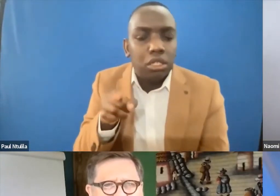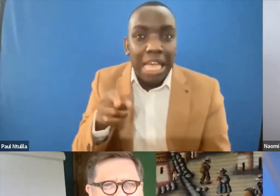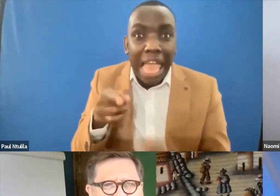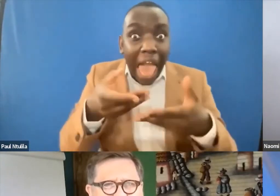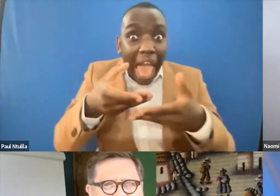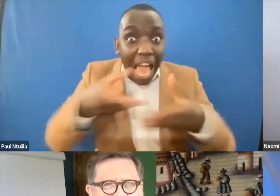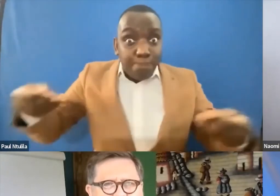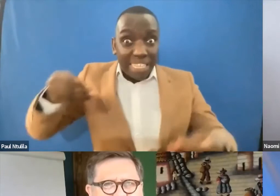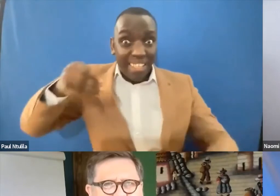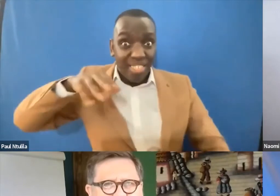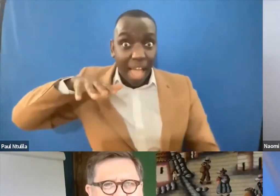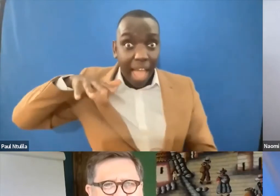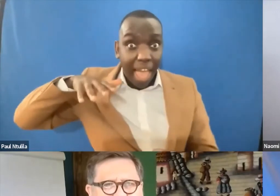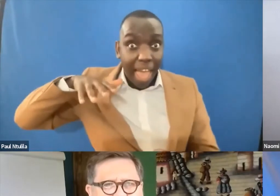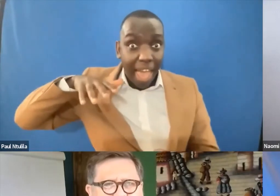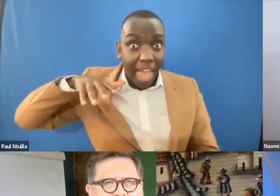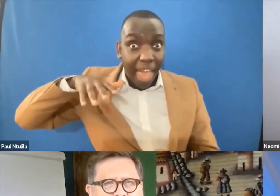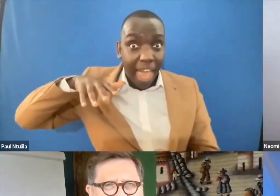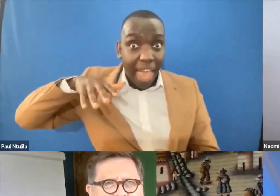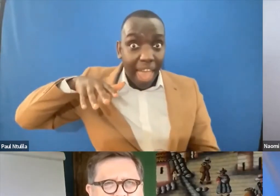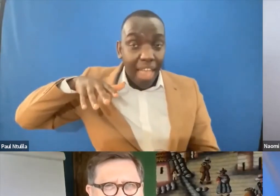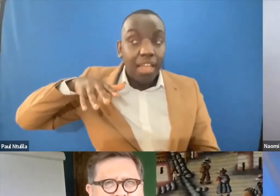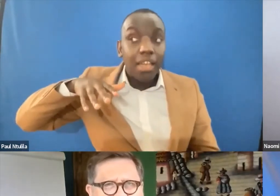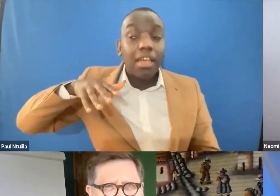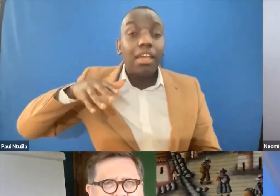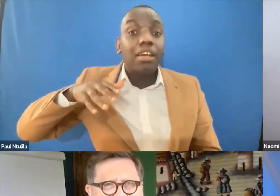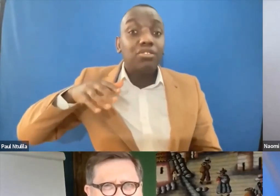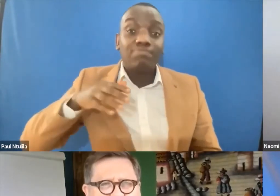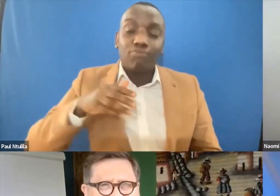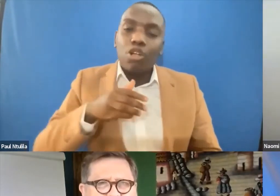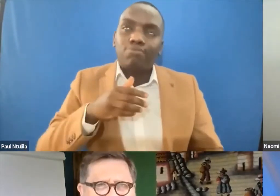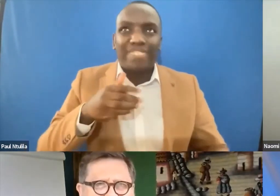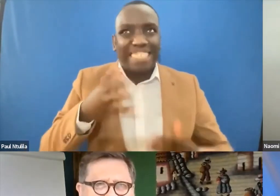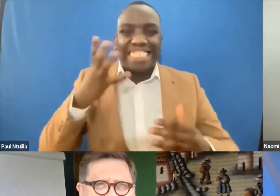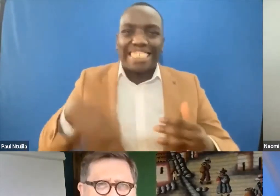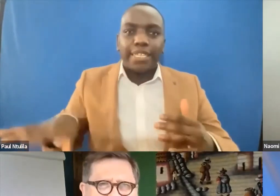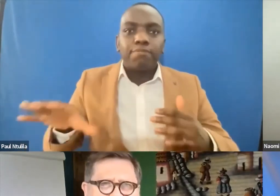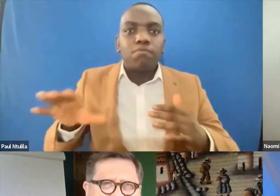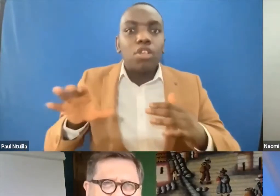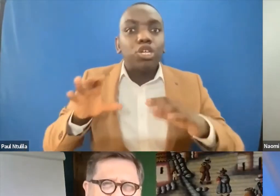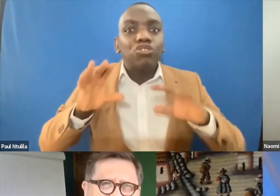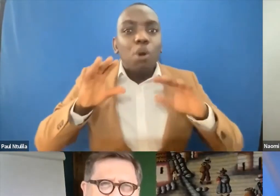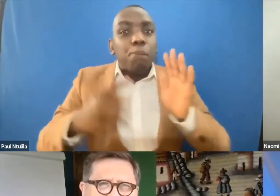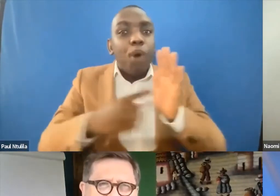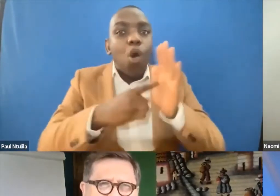It is so important that we fill those gaps, because those gaps are there.